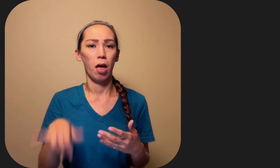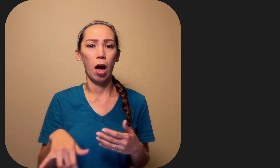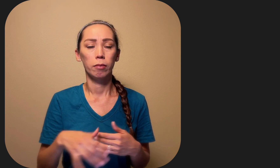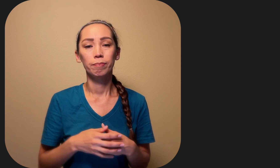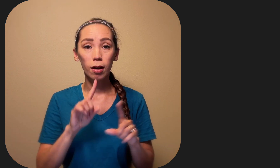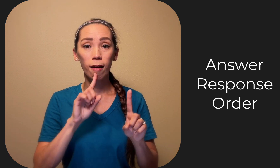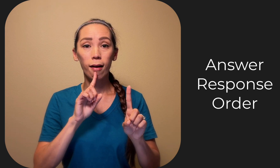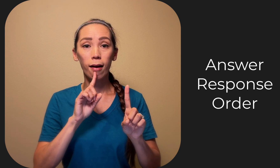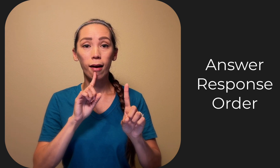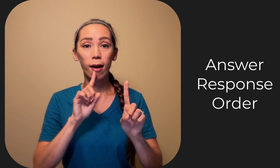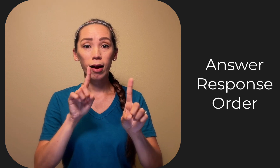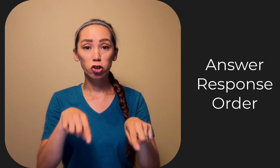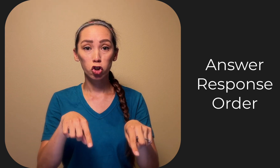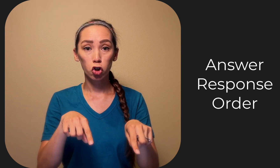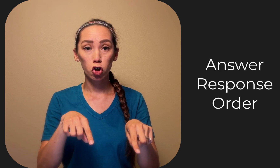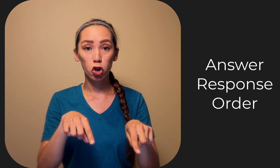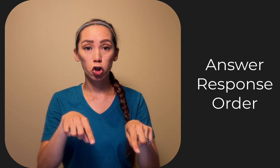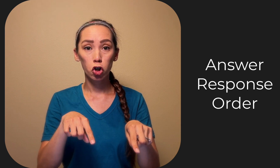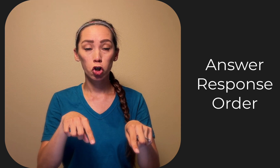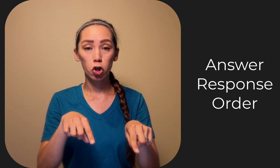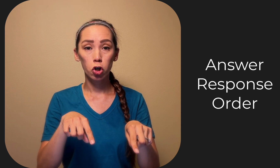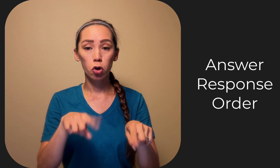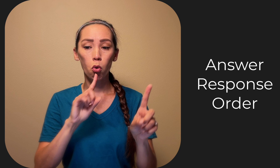sound. Answer.